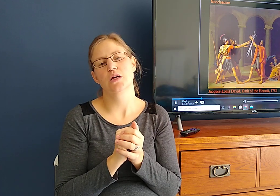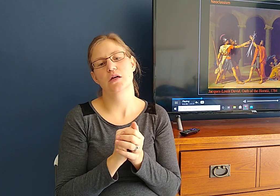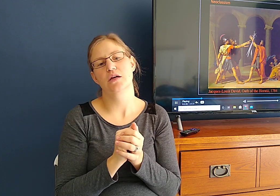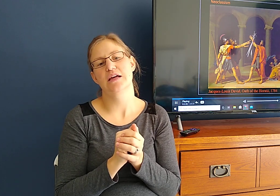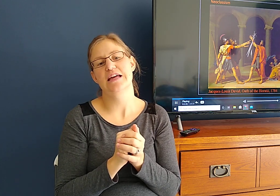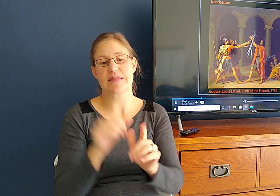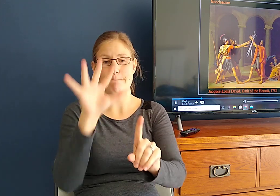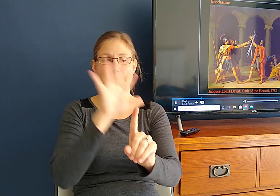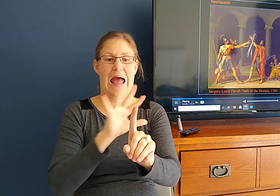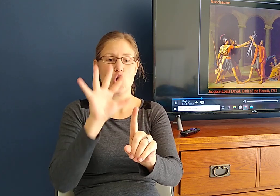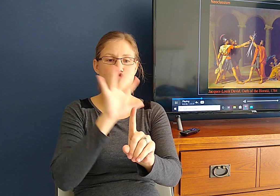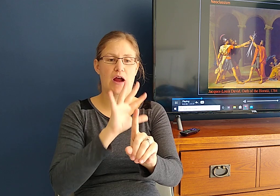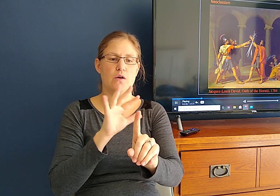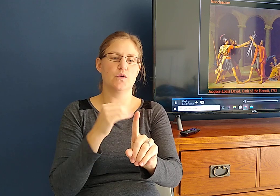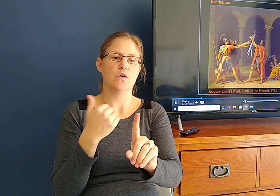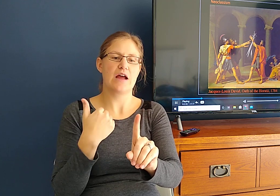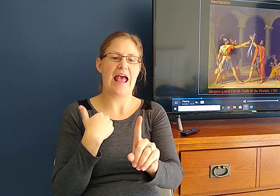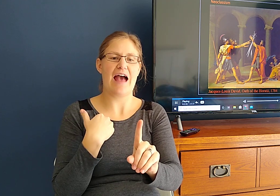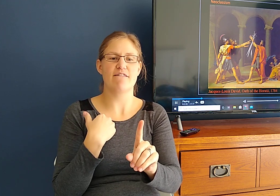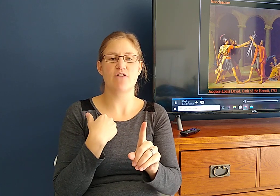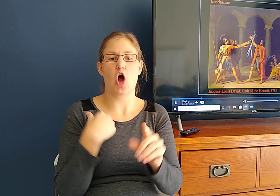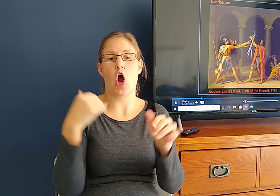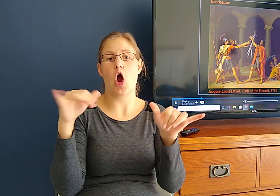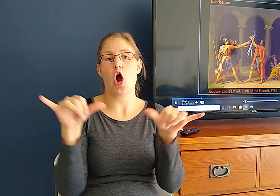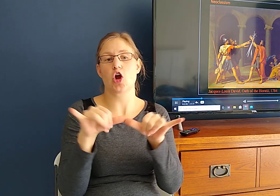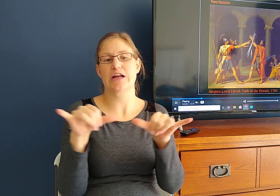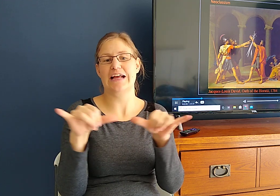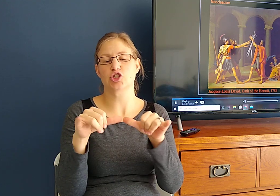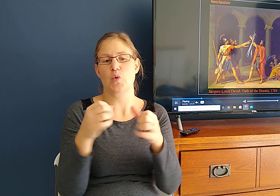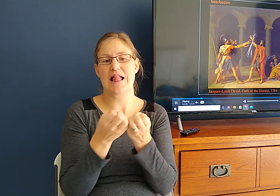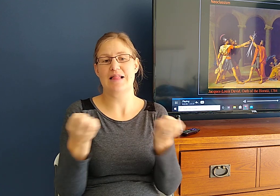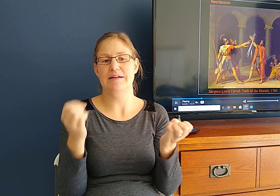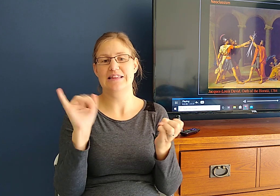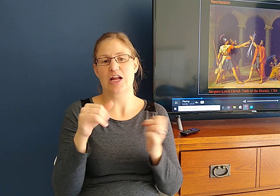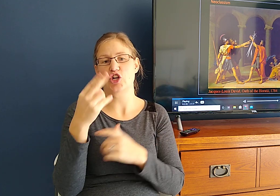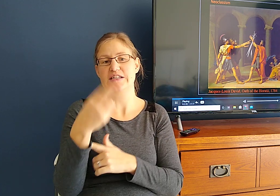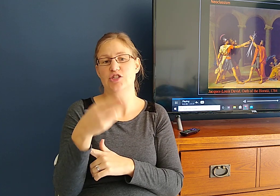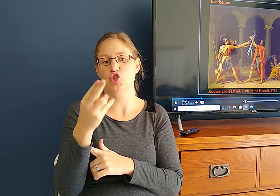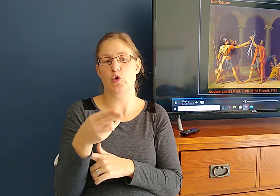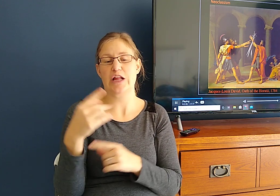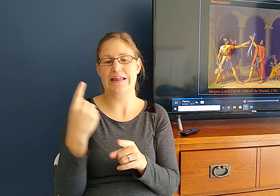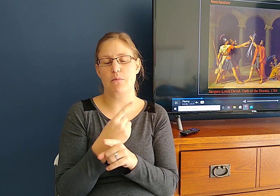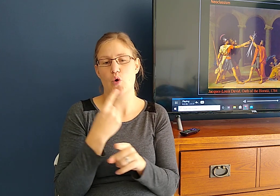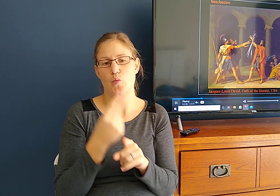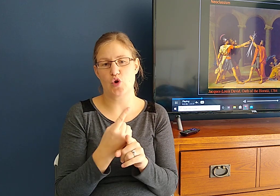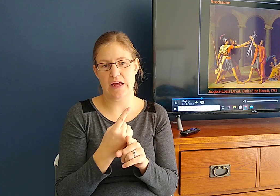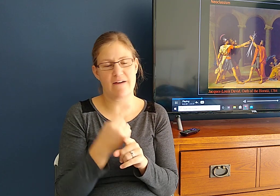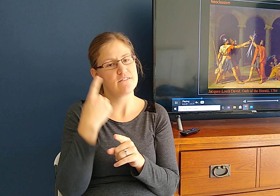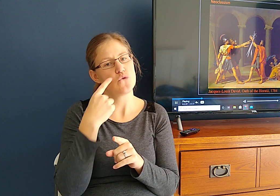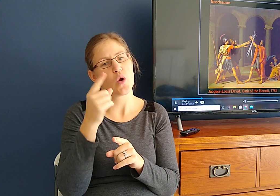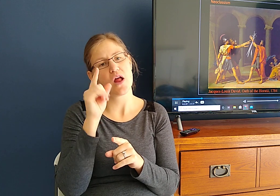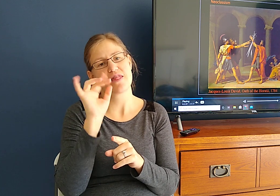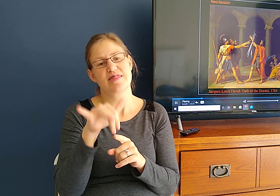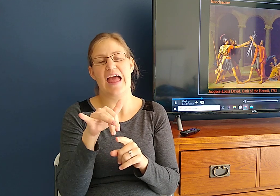background there are architectural elements that are historically appropriate for these Roman